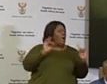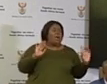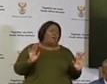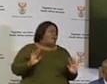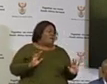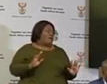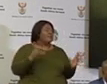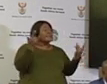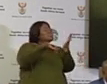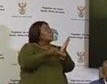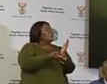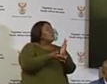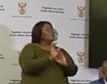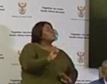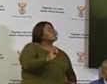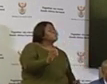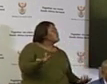of technology.